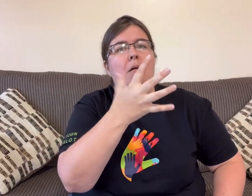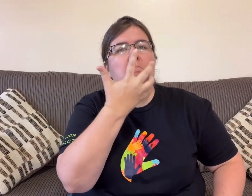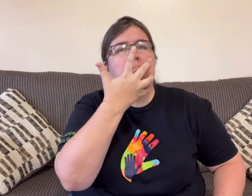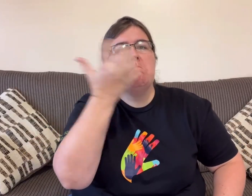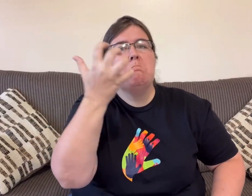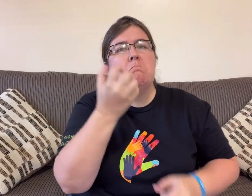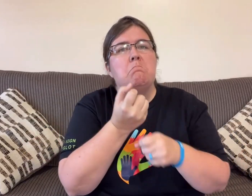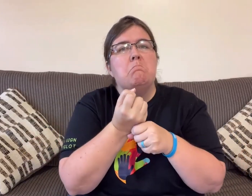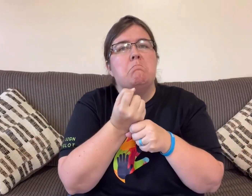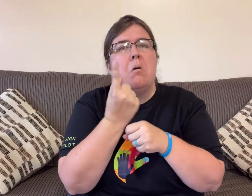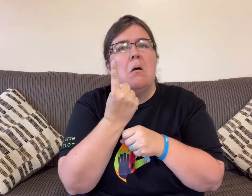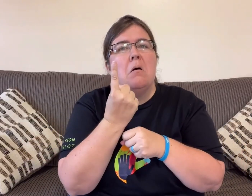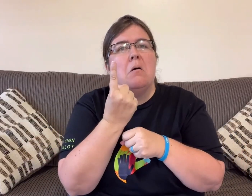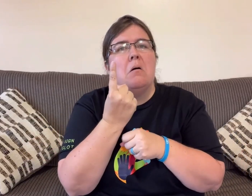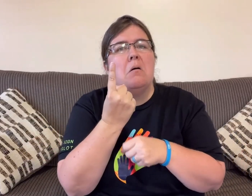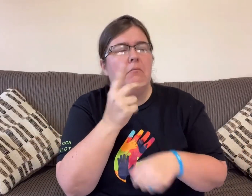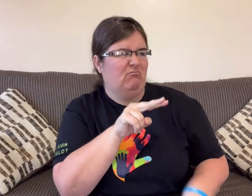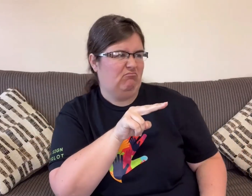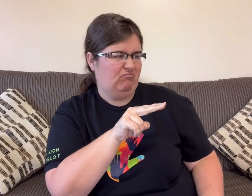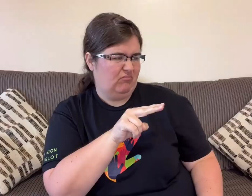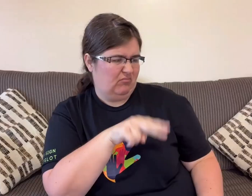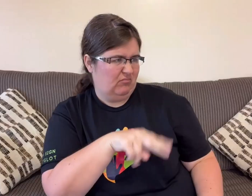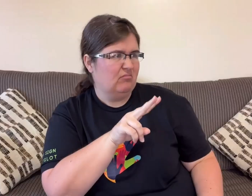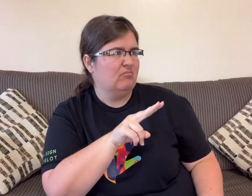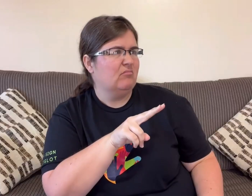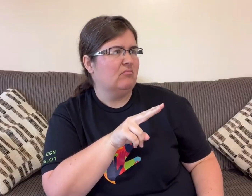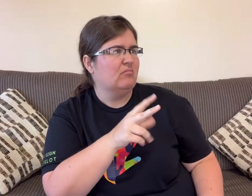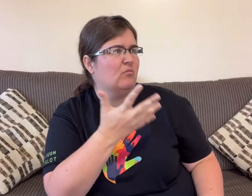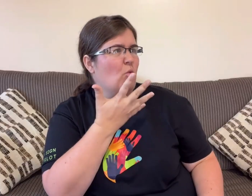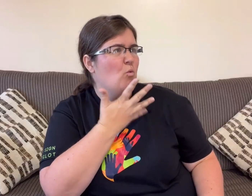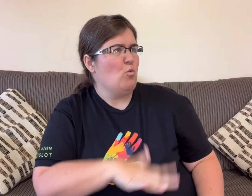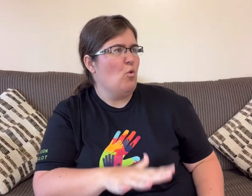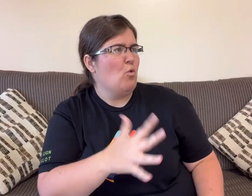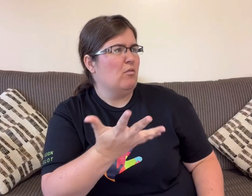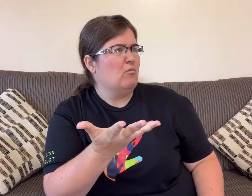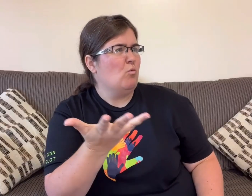is so ticked off at me. What on earth are you wearing?